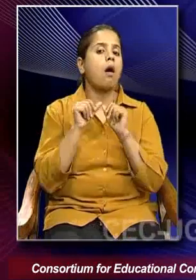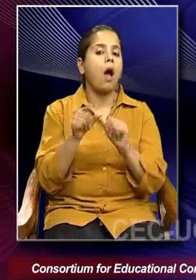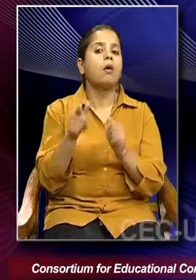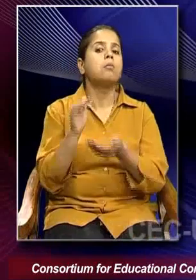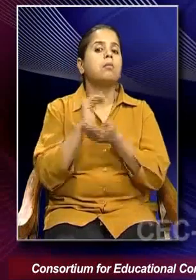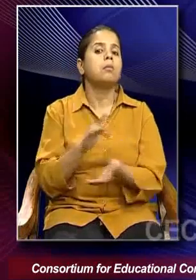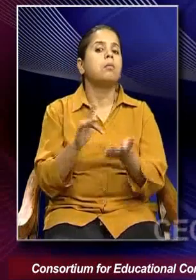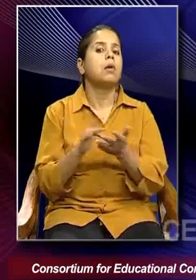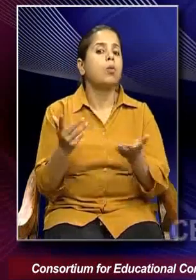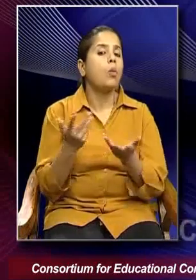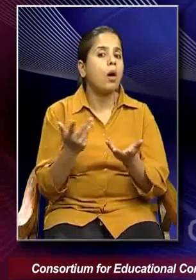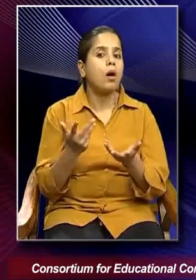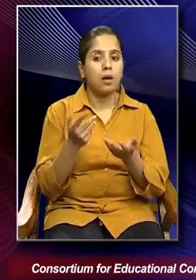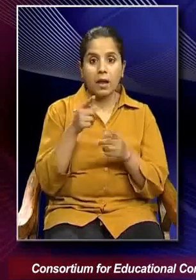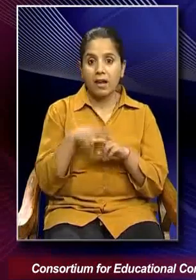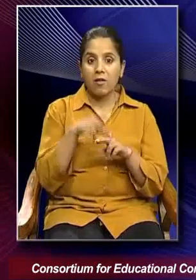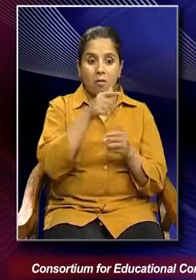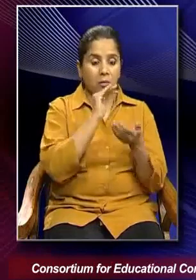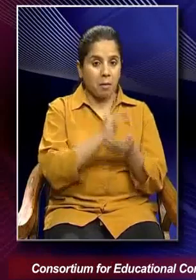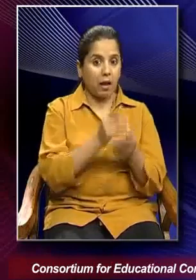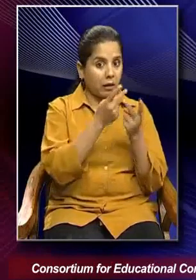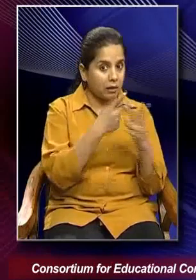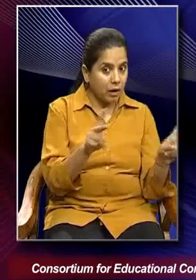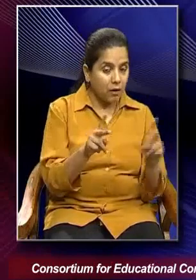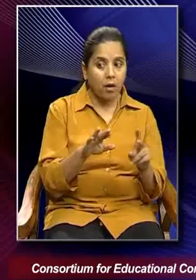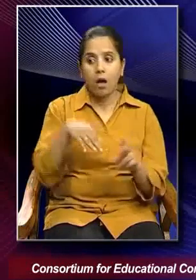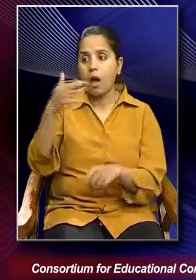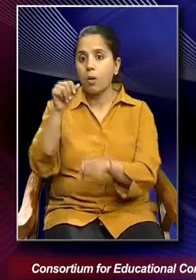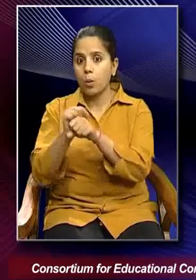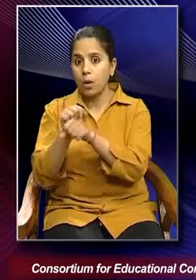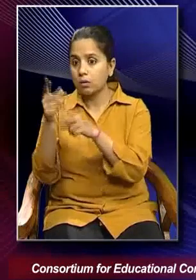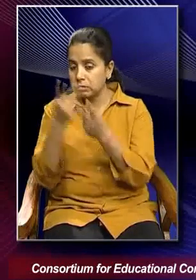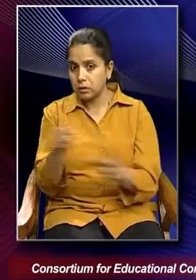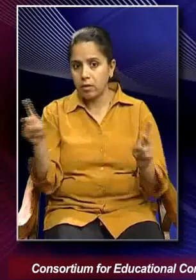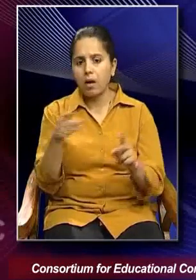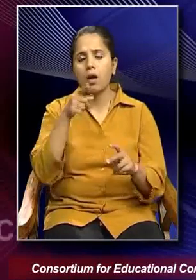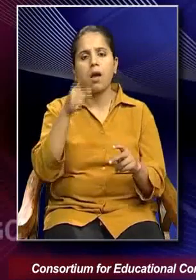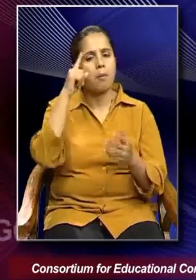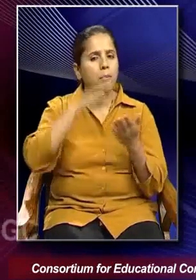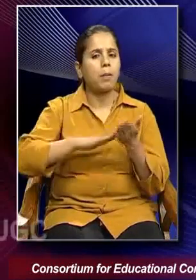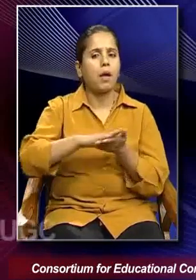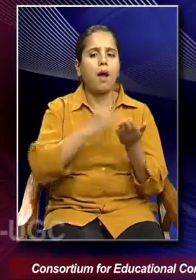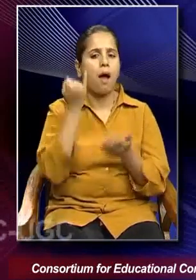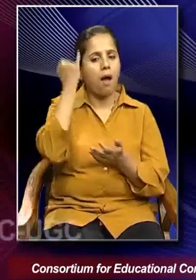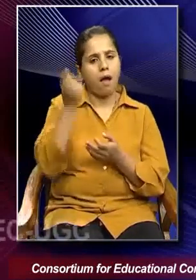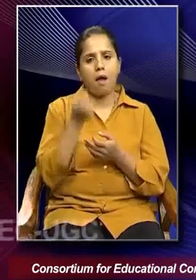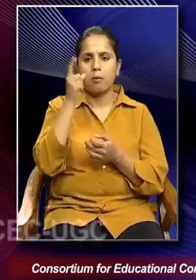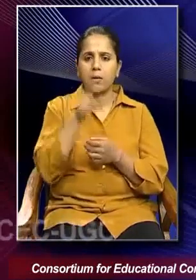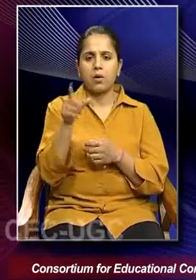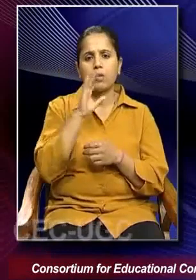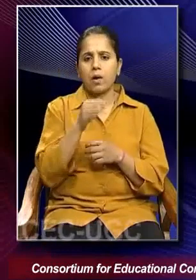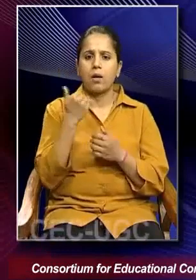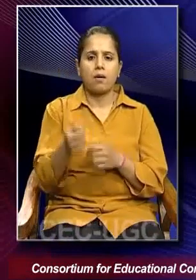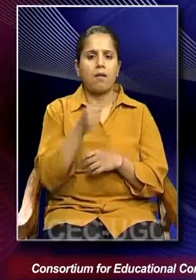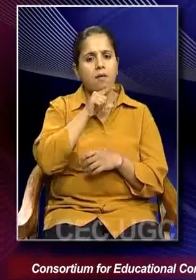birth happens to be different from the place of enumeration, so this can give you a basic idea that this person is of course a